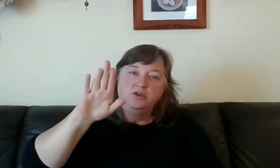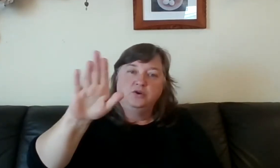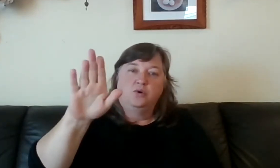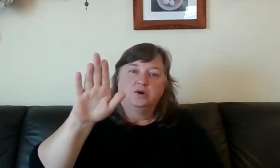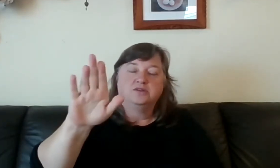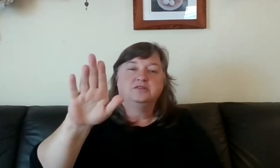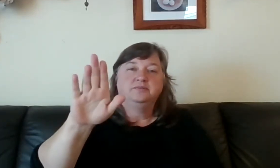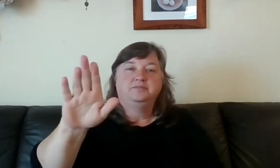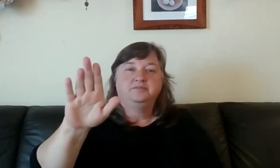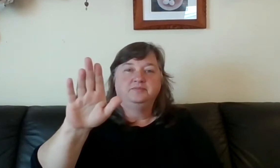yours.